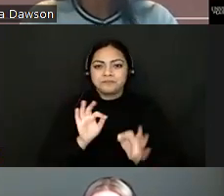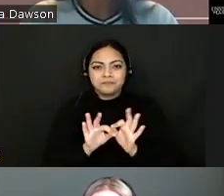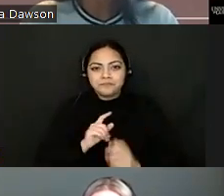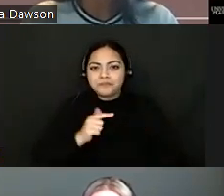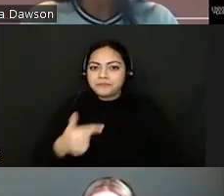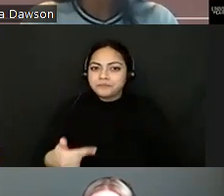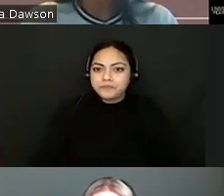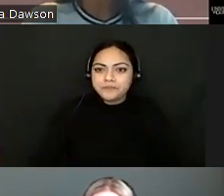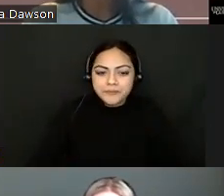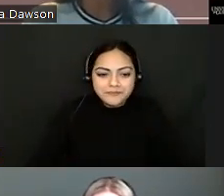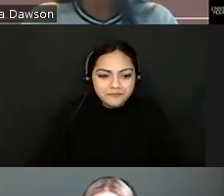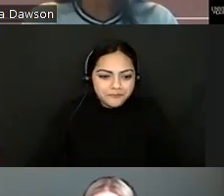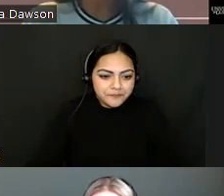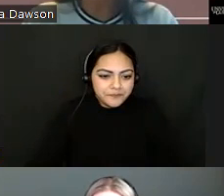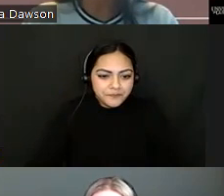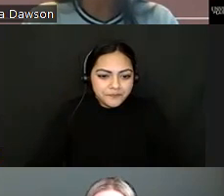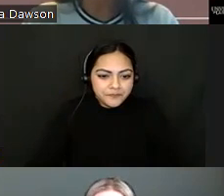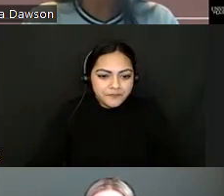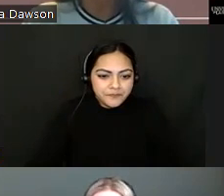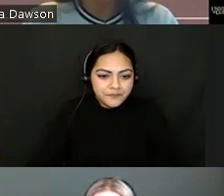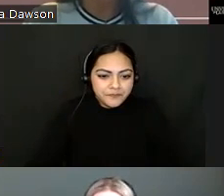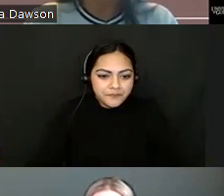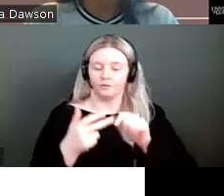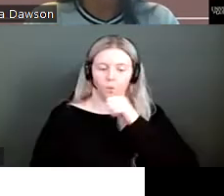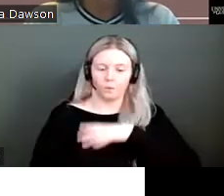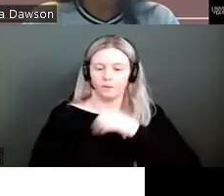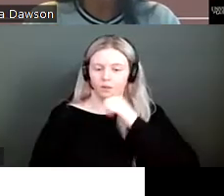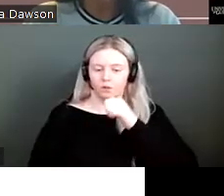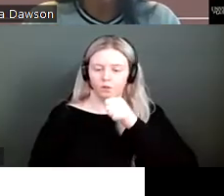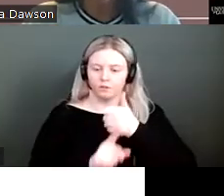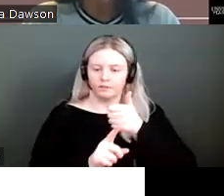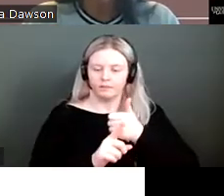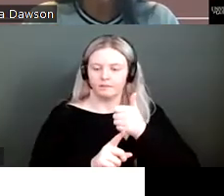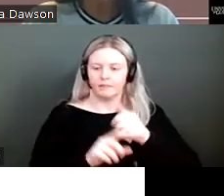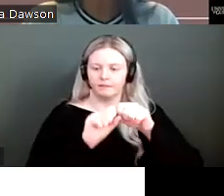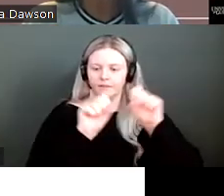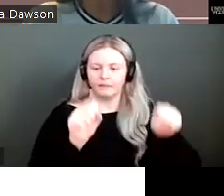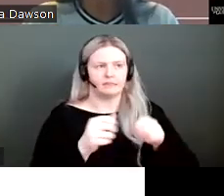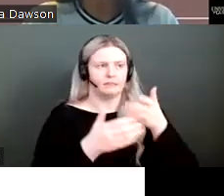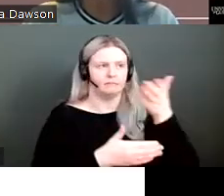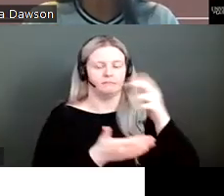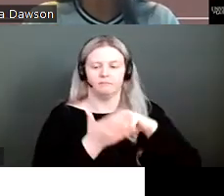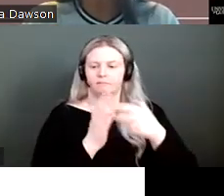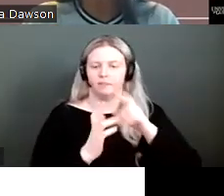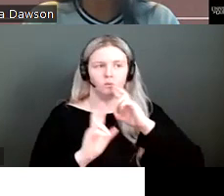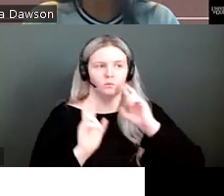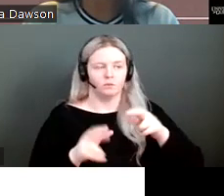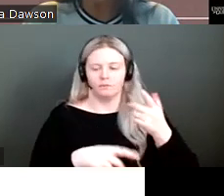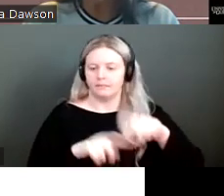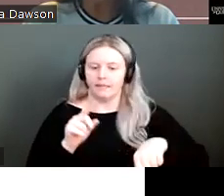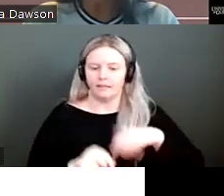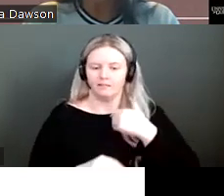Third, women and girls face systems that do not have the knowledge to respond, which again underscores that many may not have the